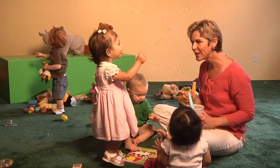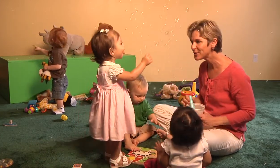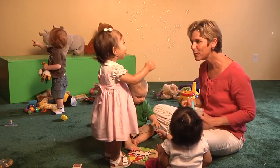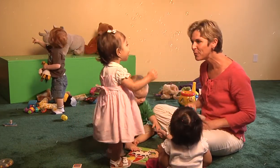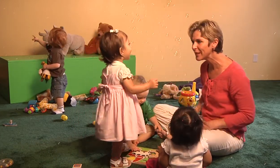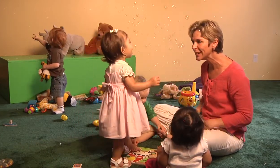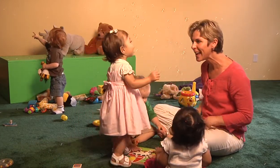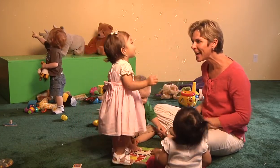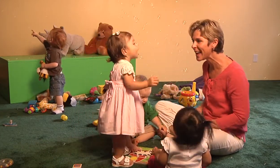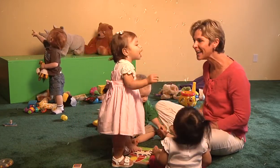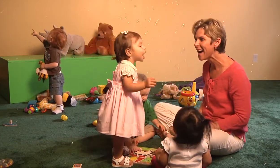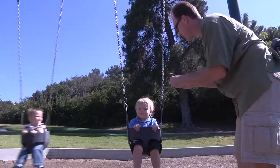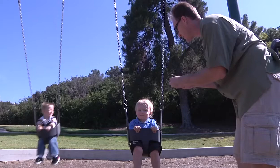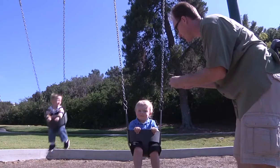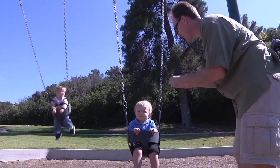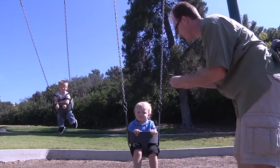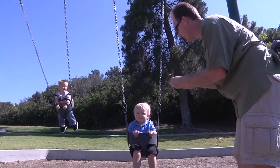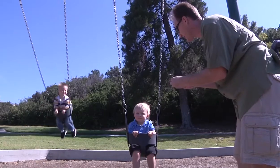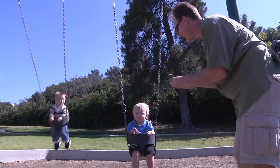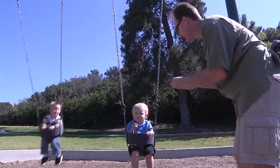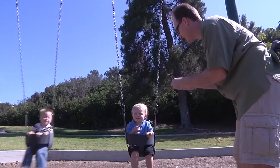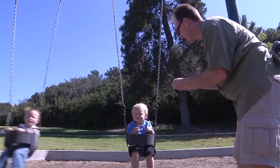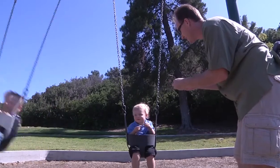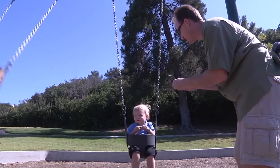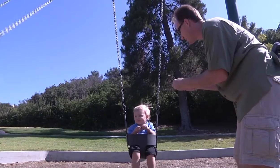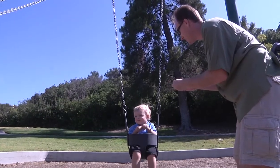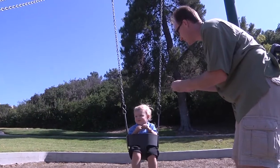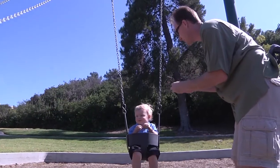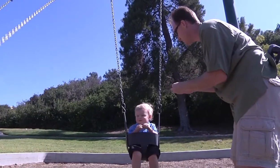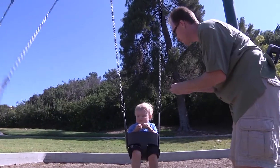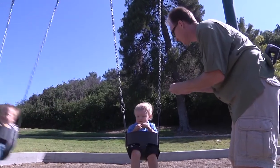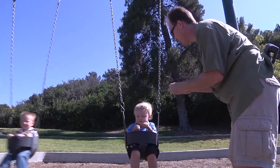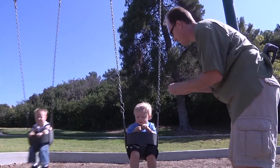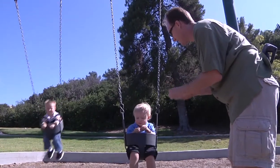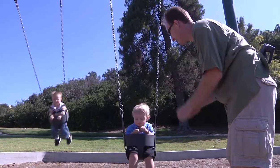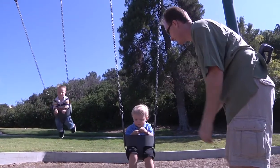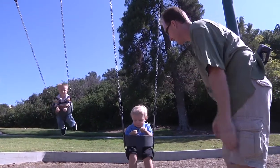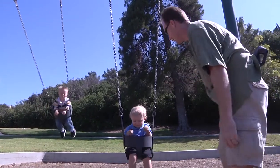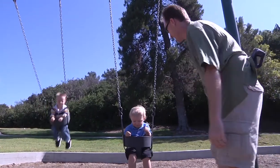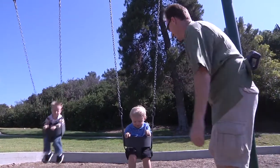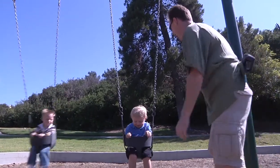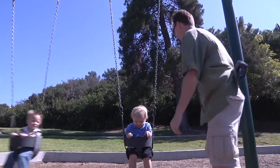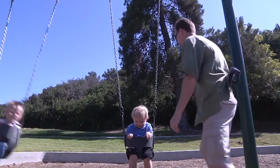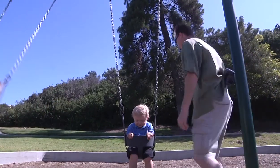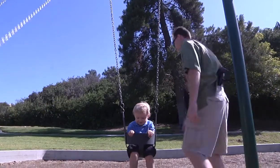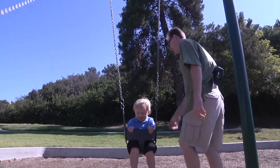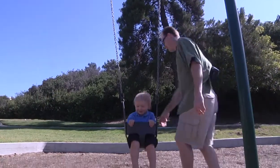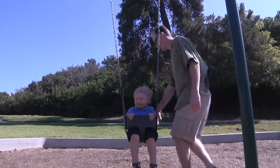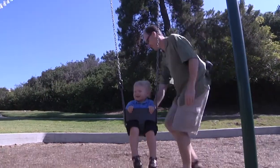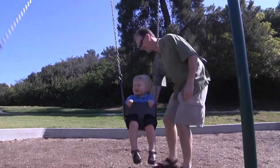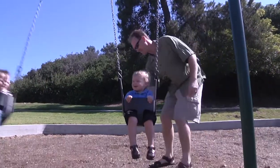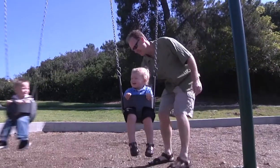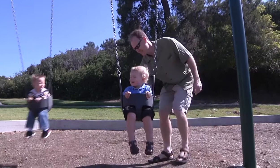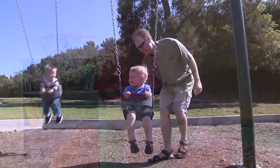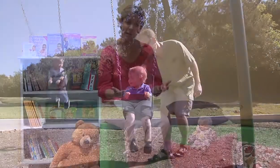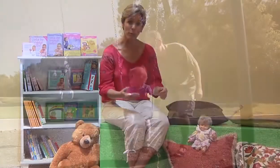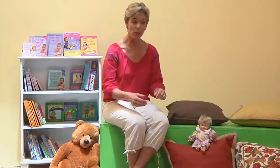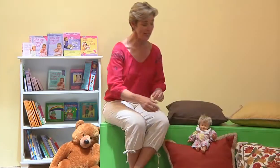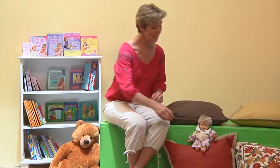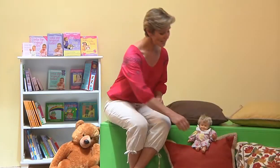bubbles or pushing on a swing. To remind myself to sign during the day with my baby, I tried to make a point to